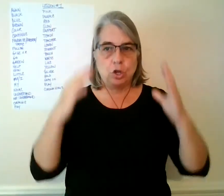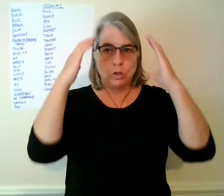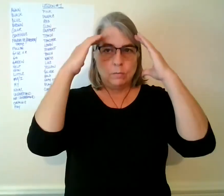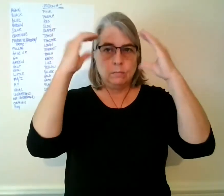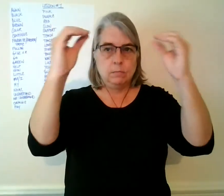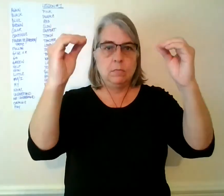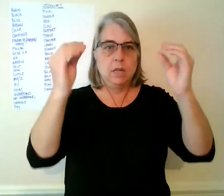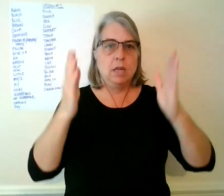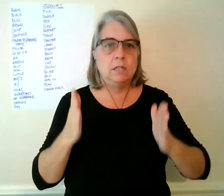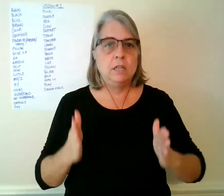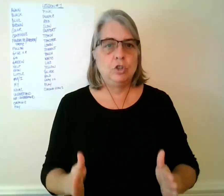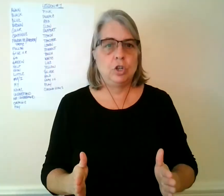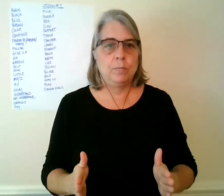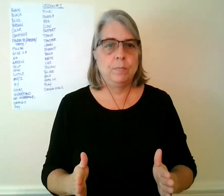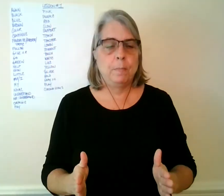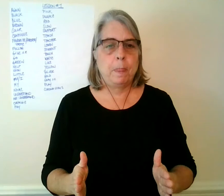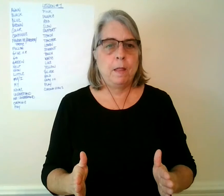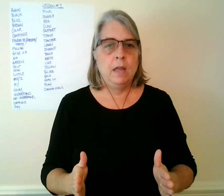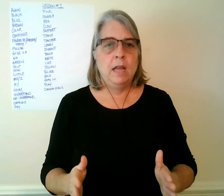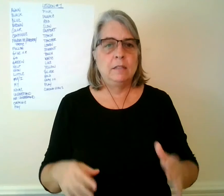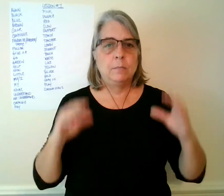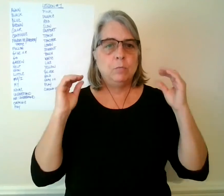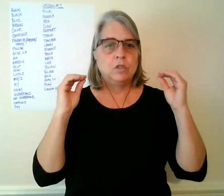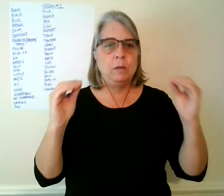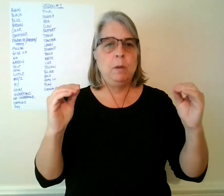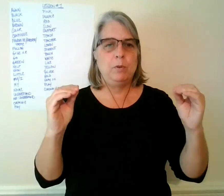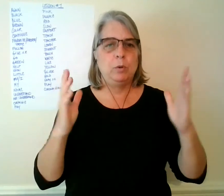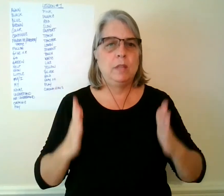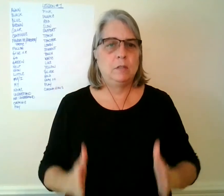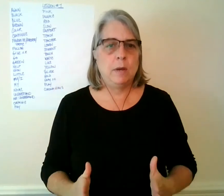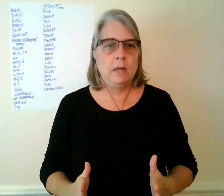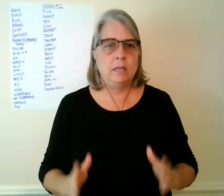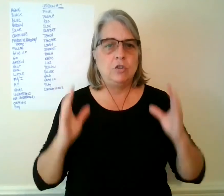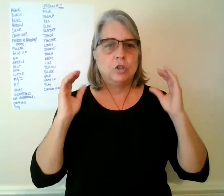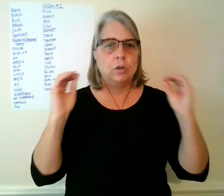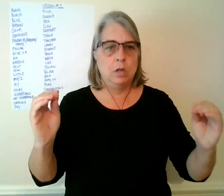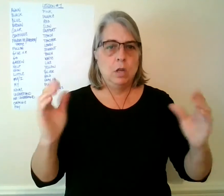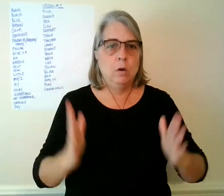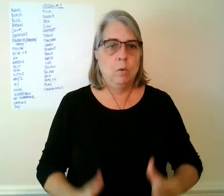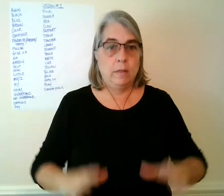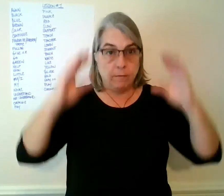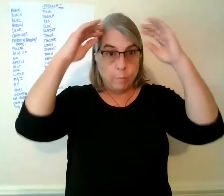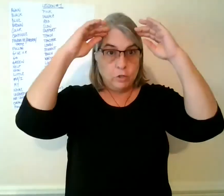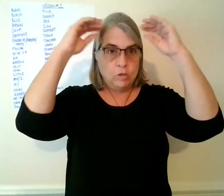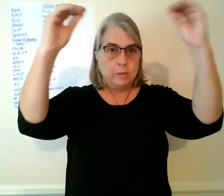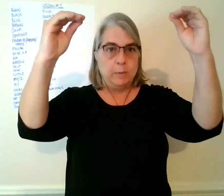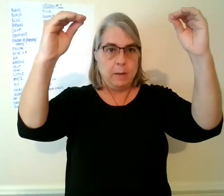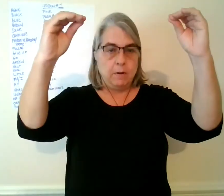teacher, teacher. And sometimes you'll see people do it this way, teacher. Really, the information is supposed to be coming from